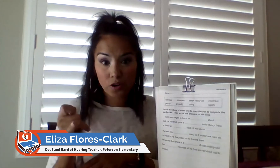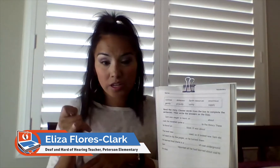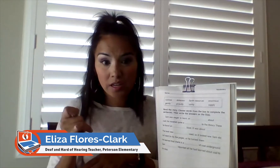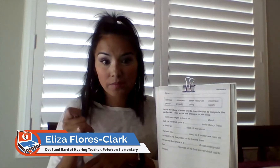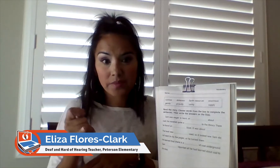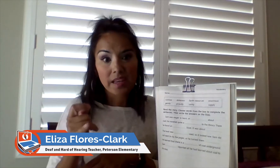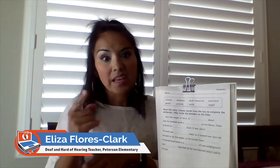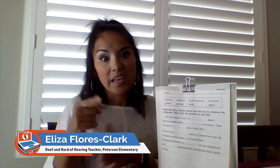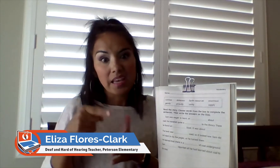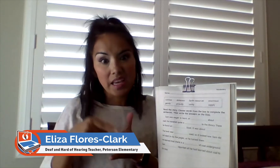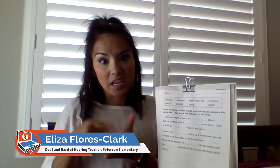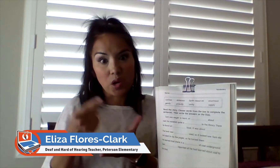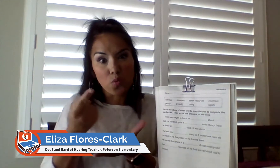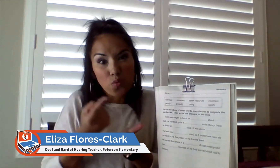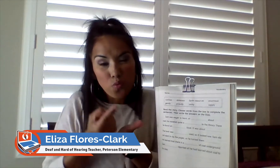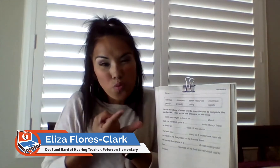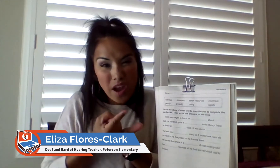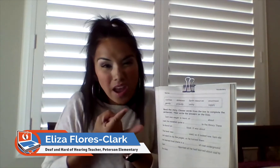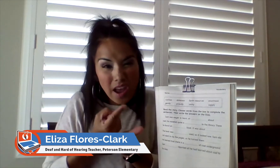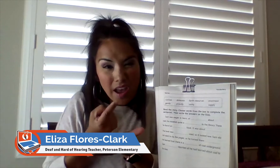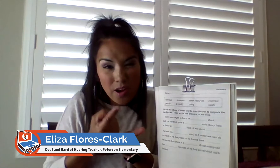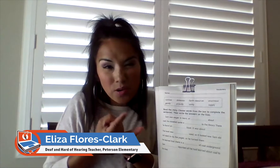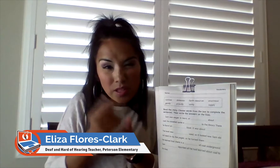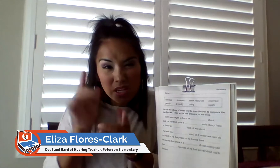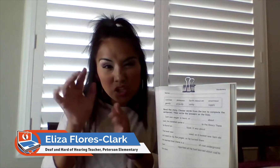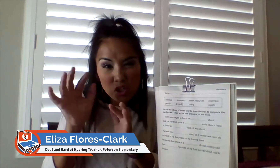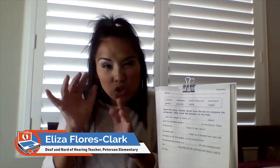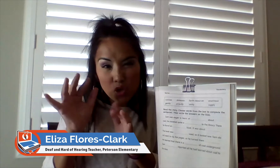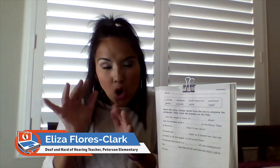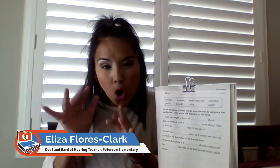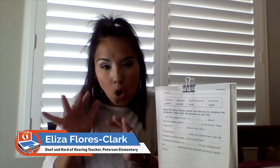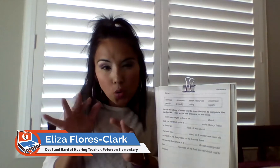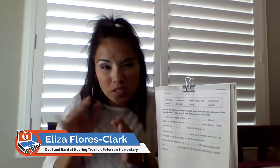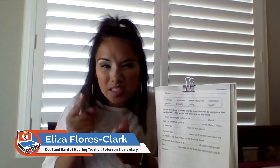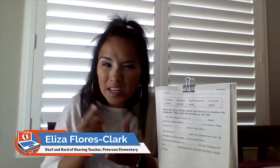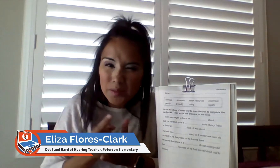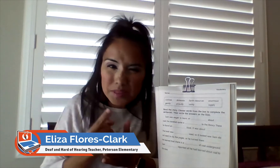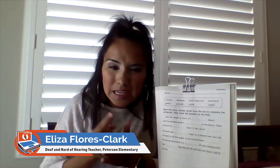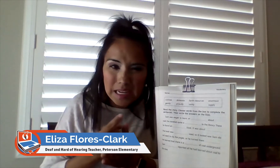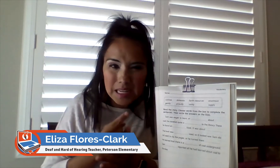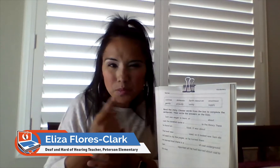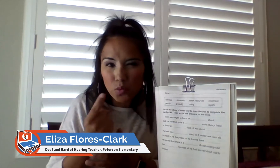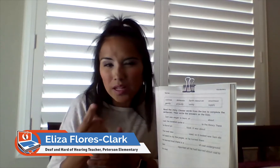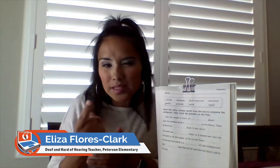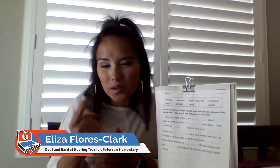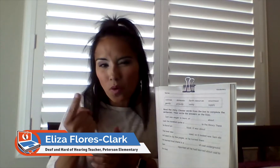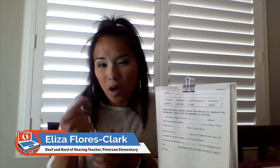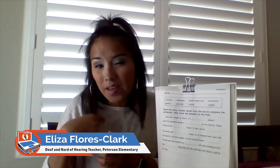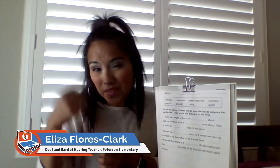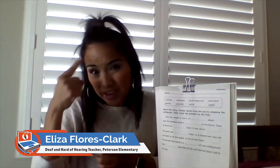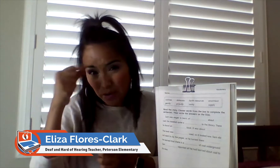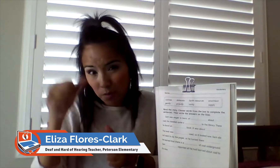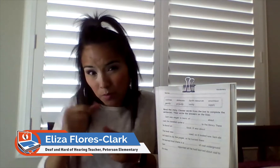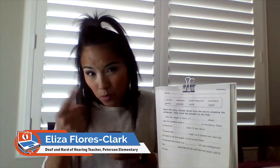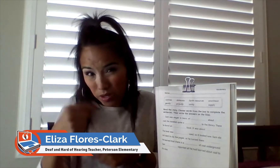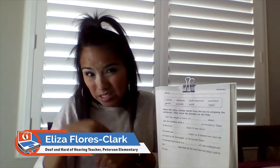California, it rarely snows. Sometimes, once in a while. I think I remember one